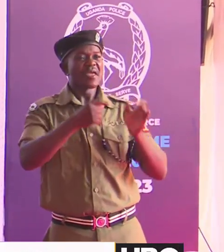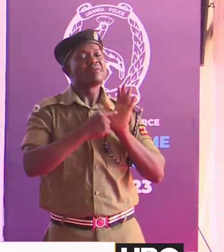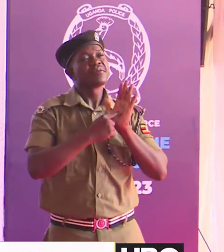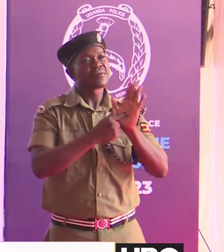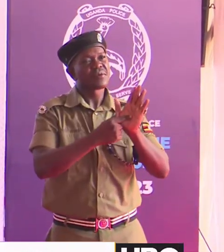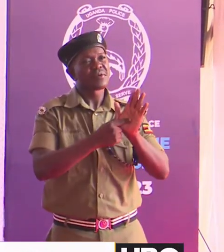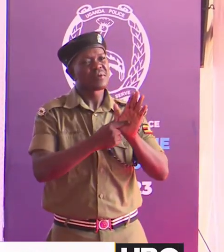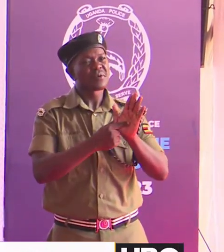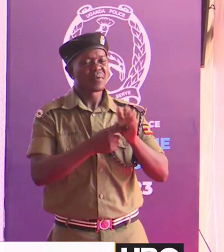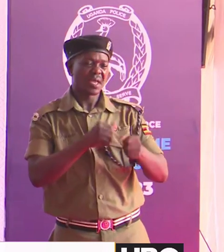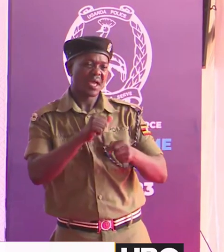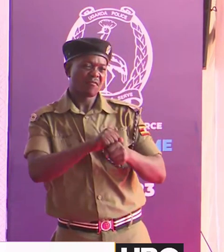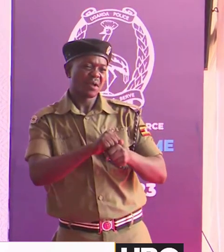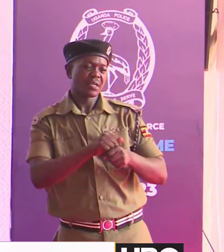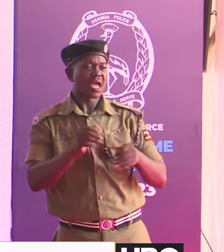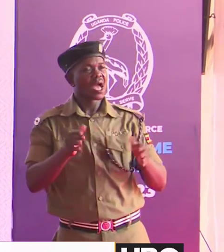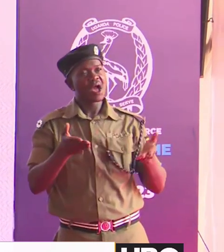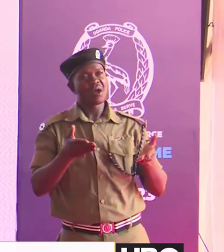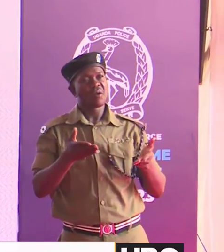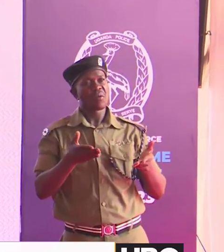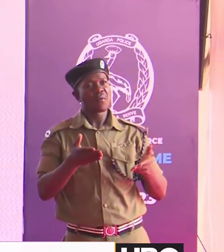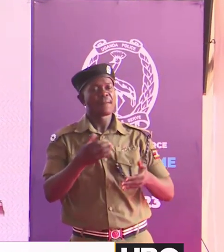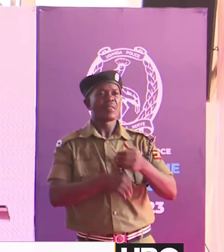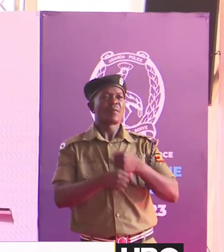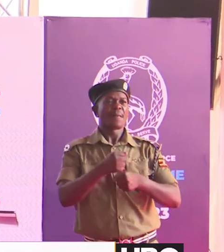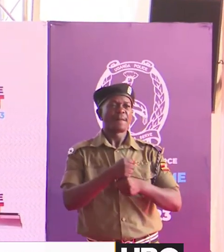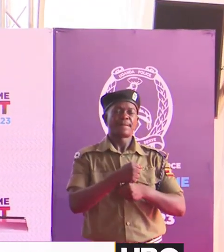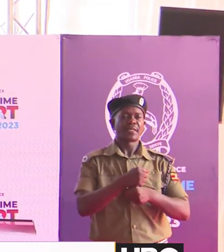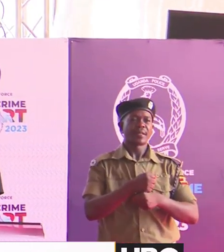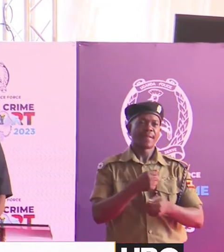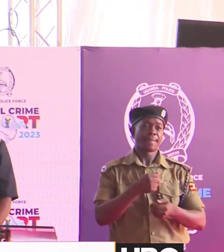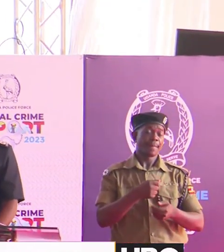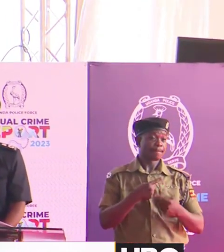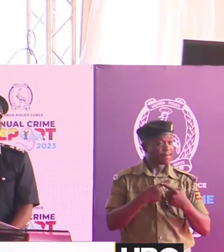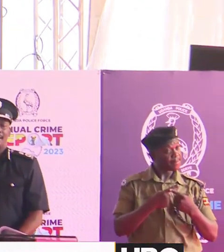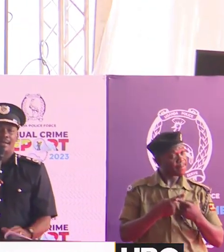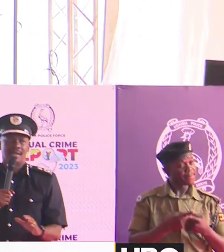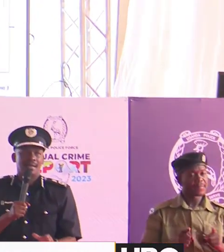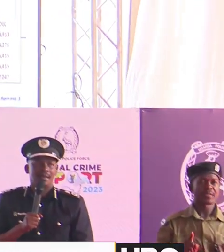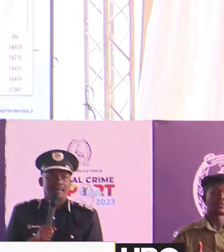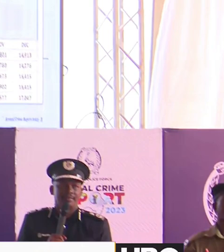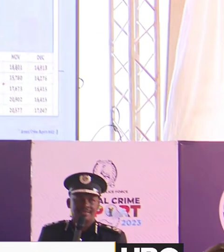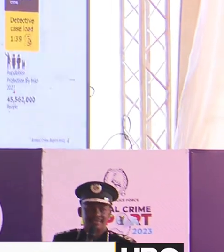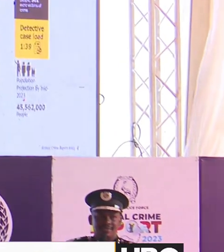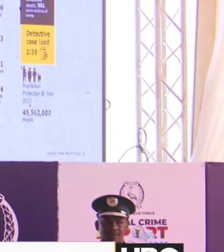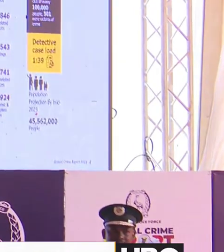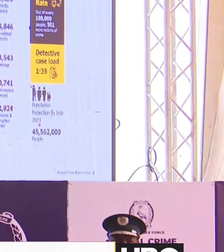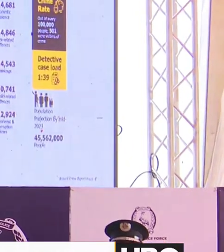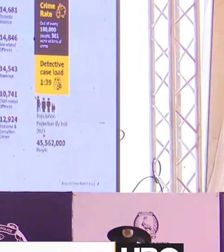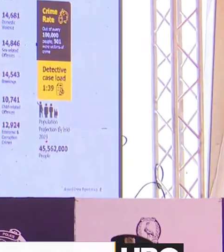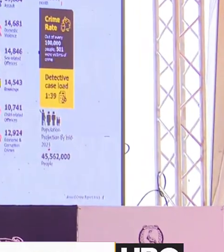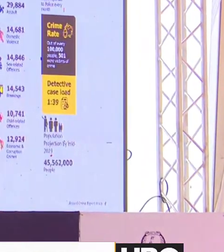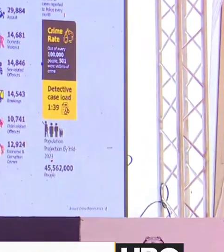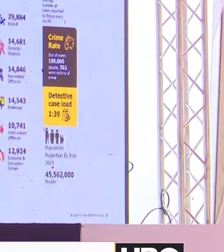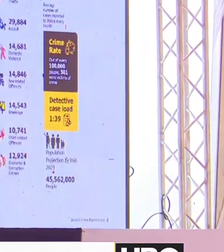last so many years in terms of trend. But just to pick